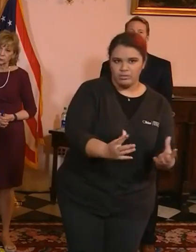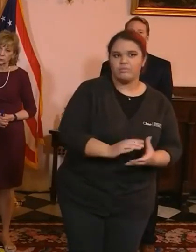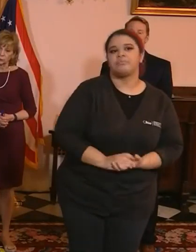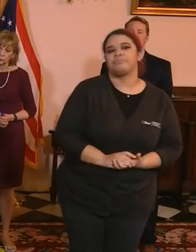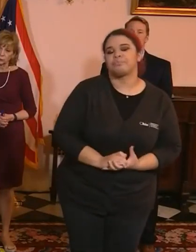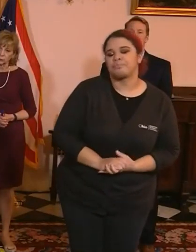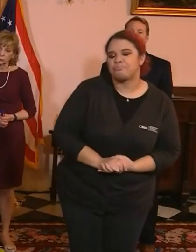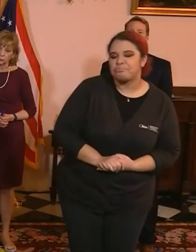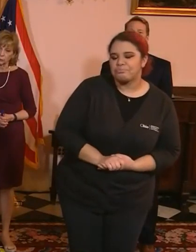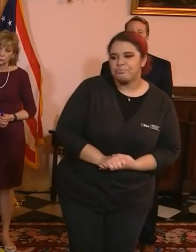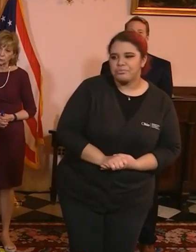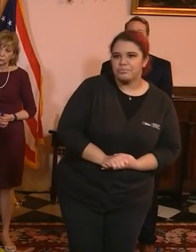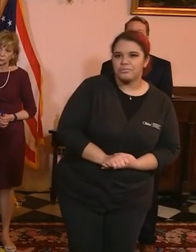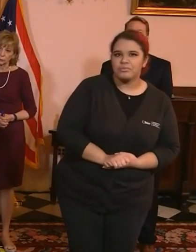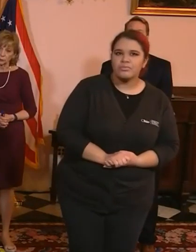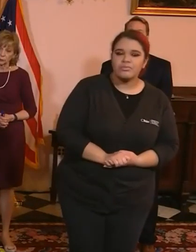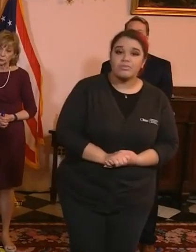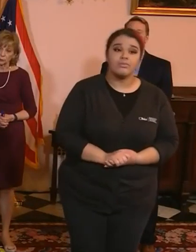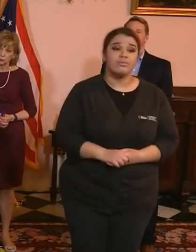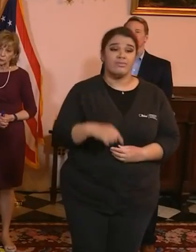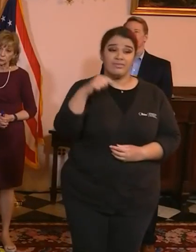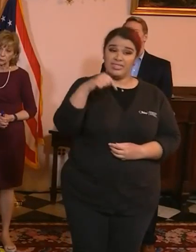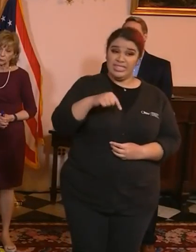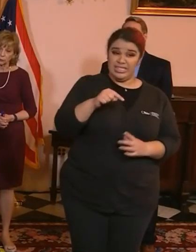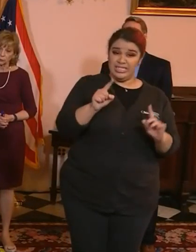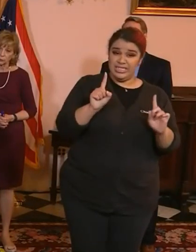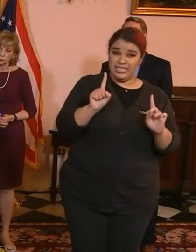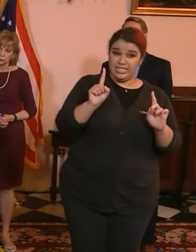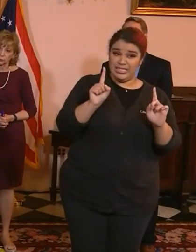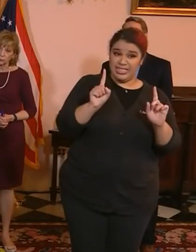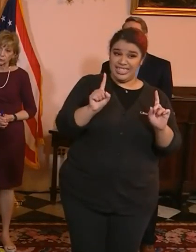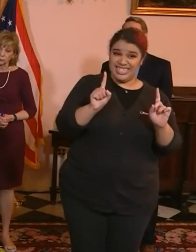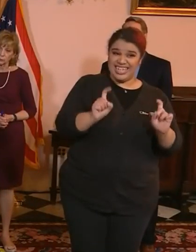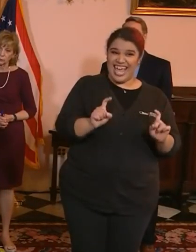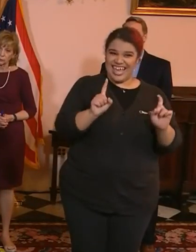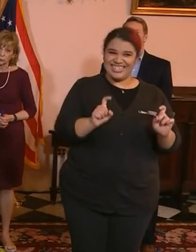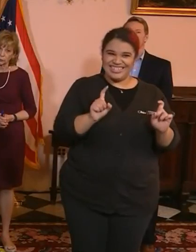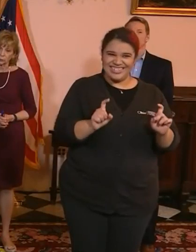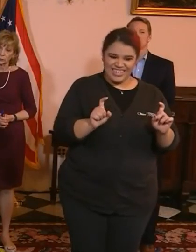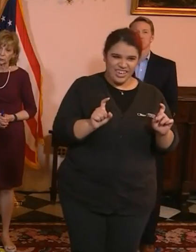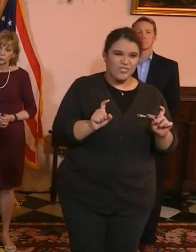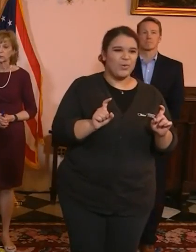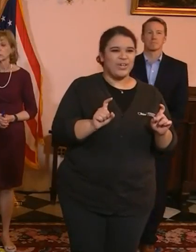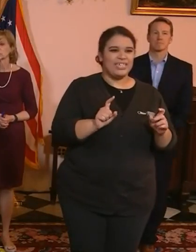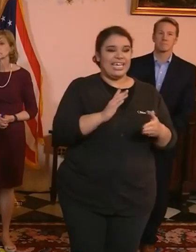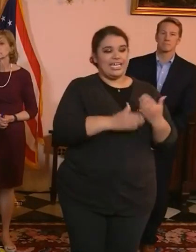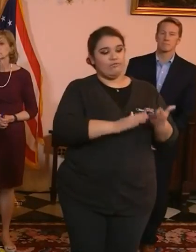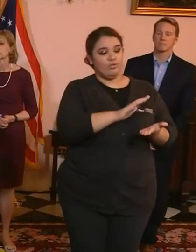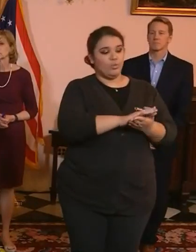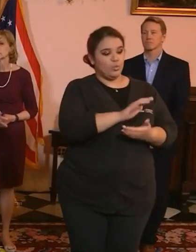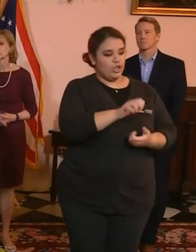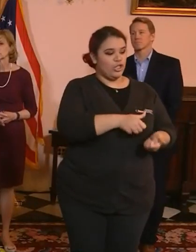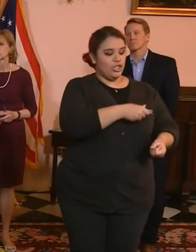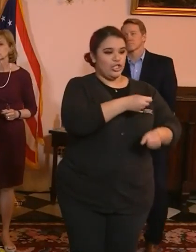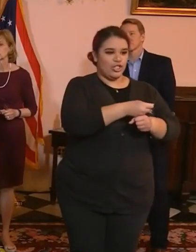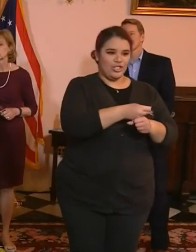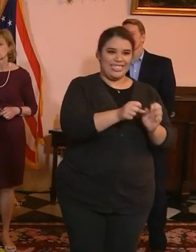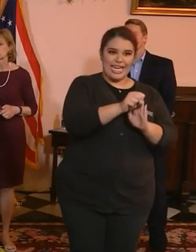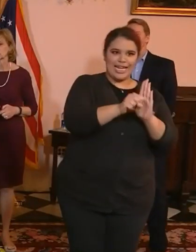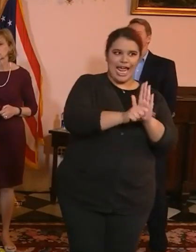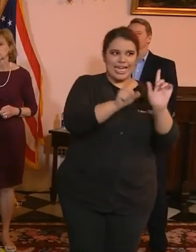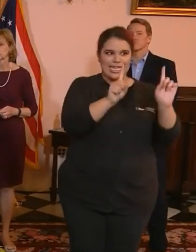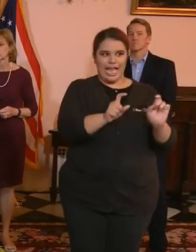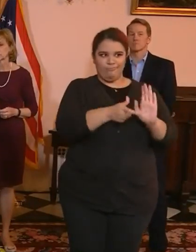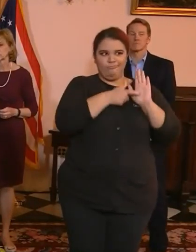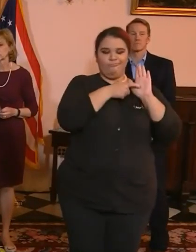that these tests are quite candidly the least of our problems at this point. And, if we get to a